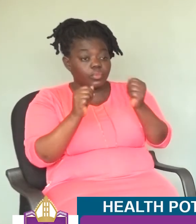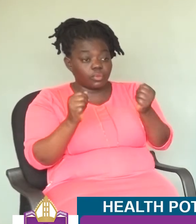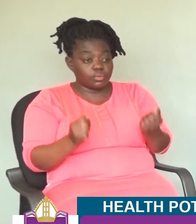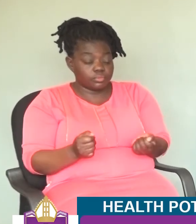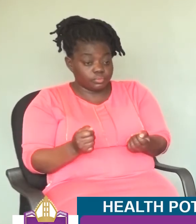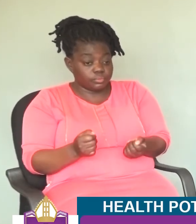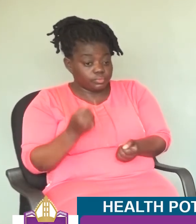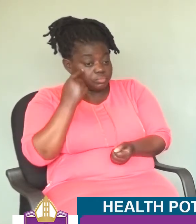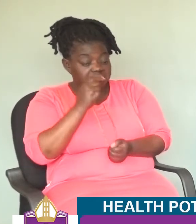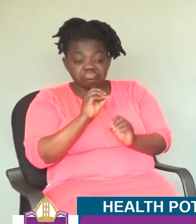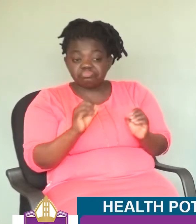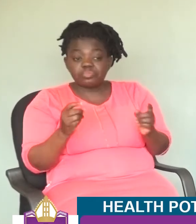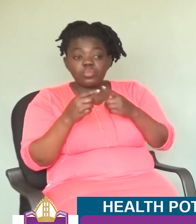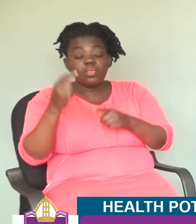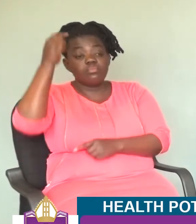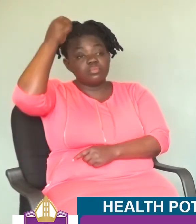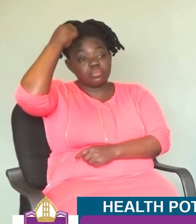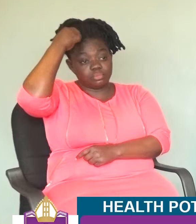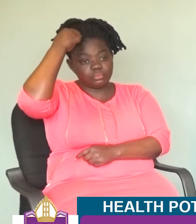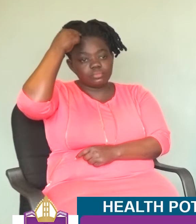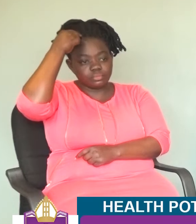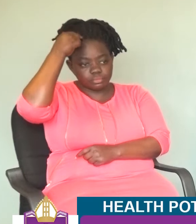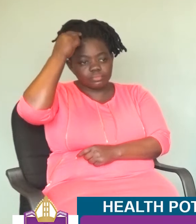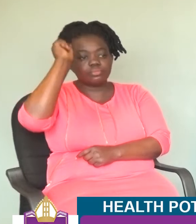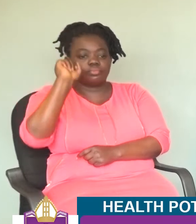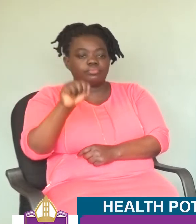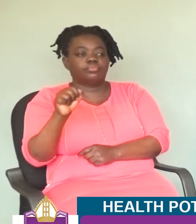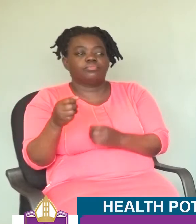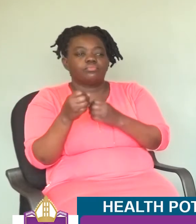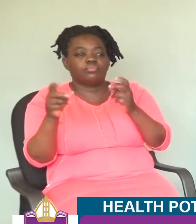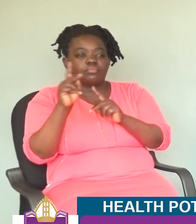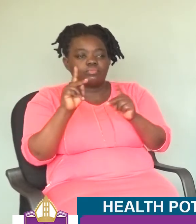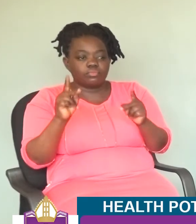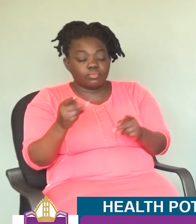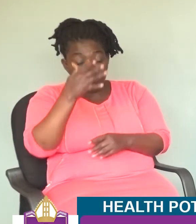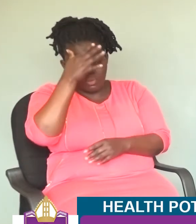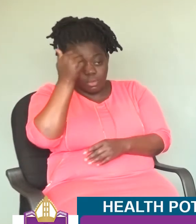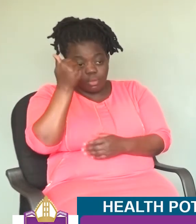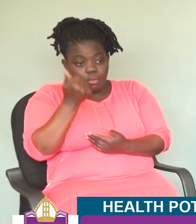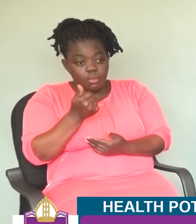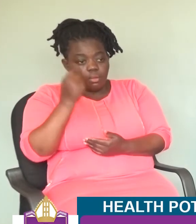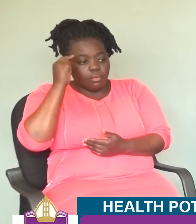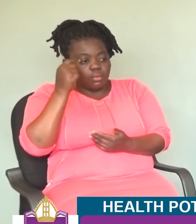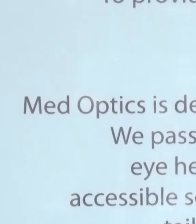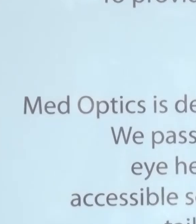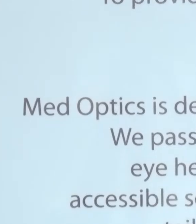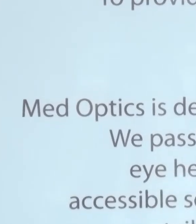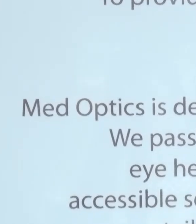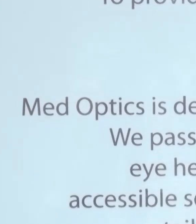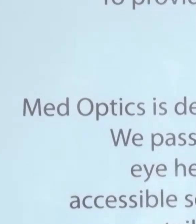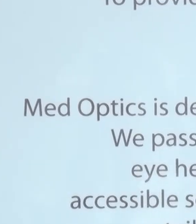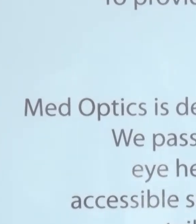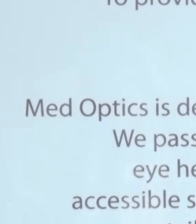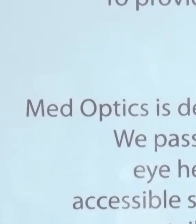We see with our brain. Uh-huh. Yes. So a lot of people actually do forget that, the thing you see with your eyes. Not even